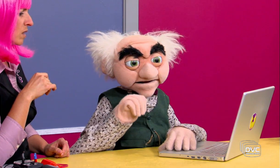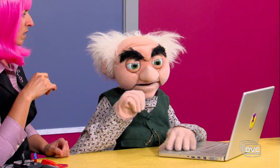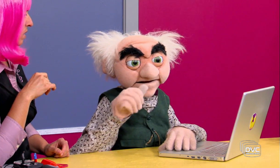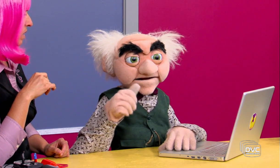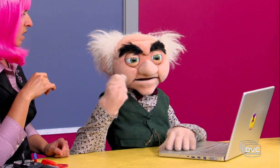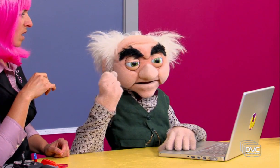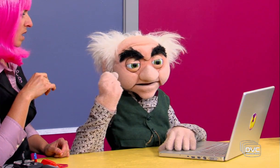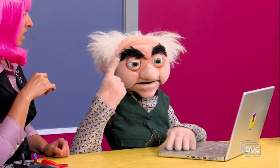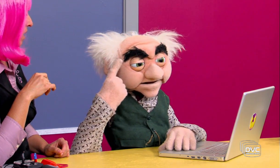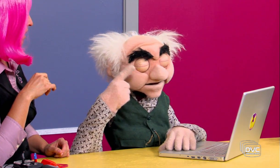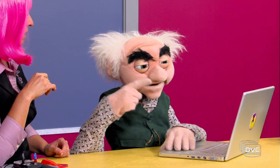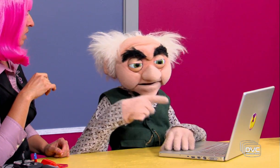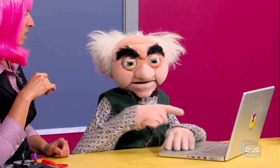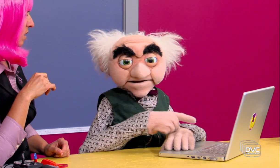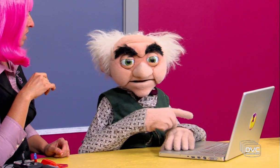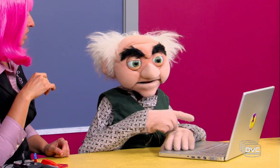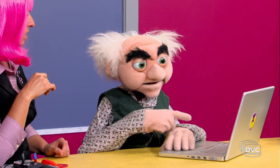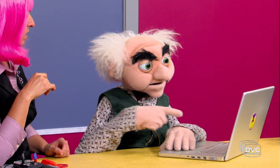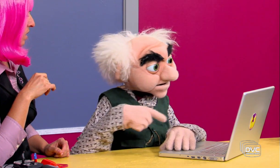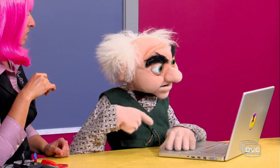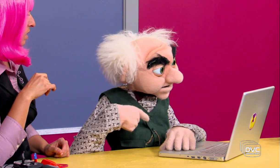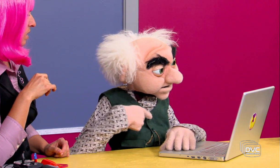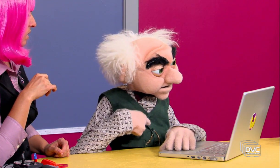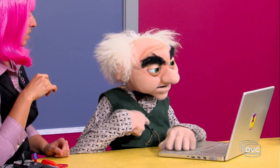I don't understand it.